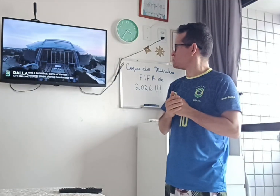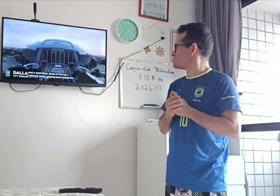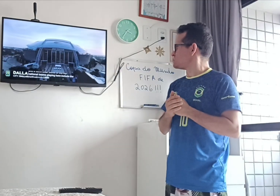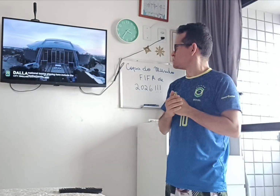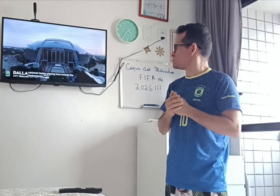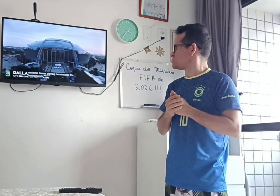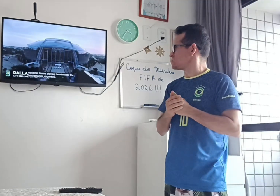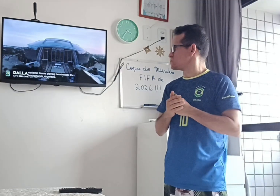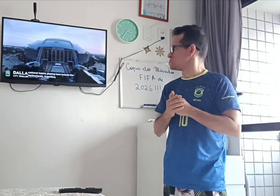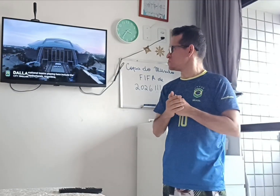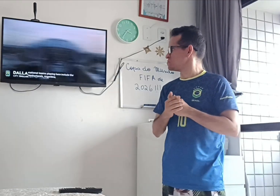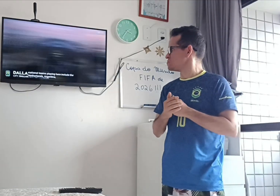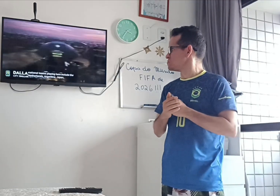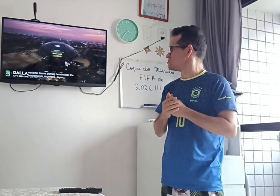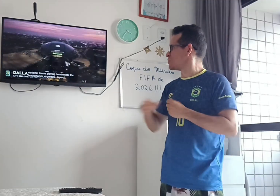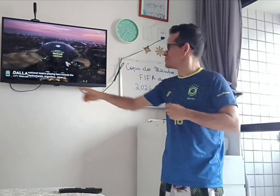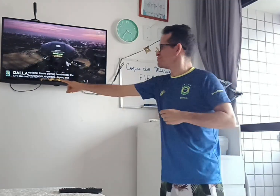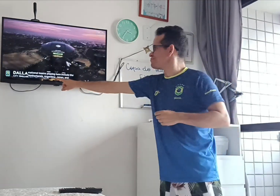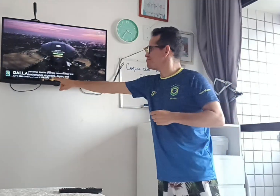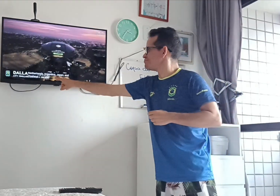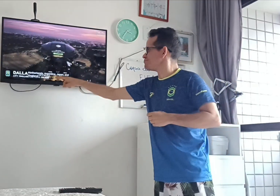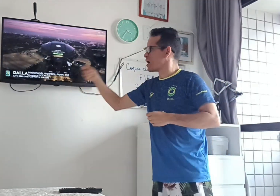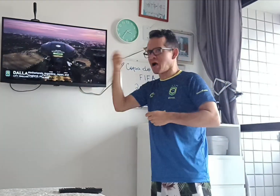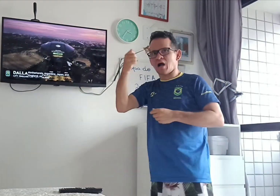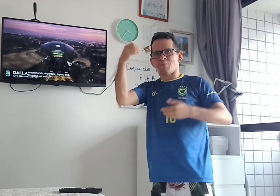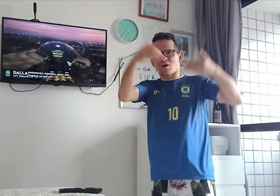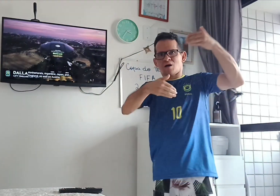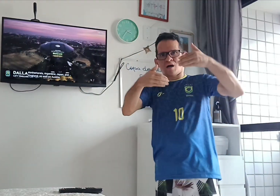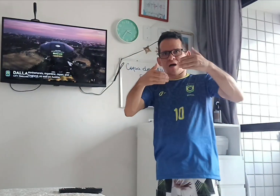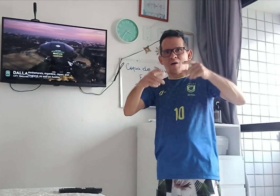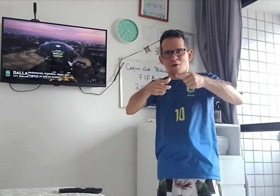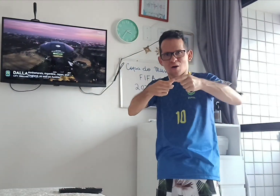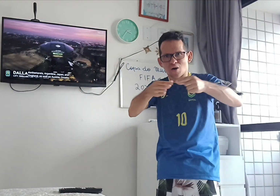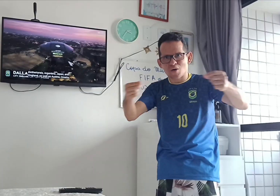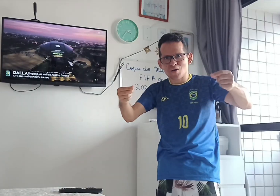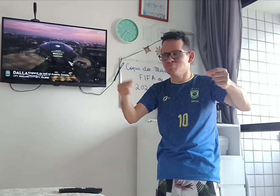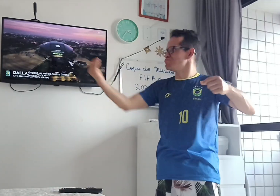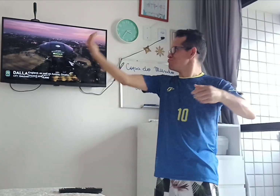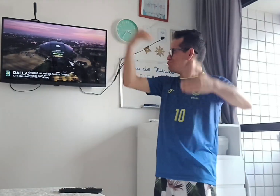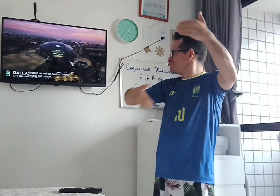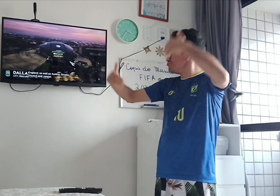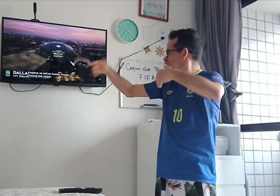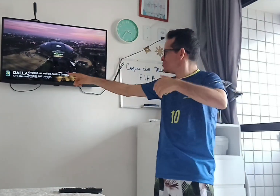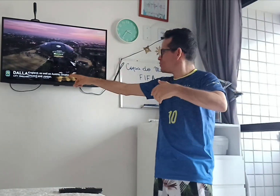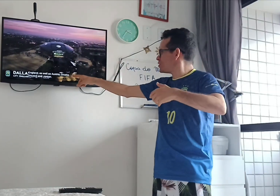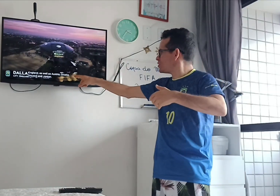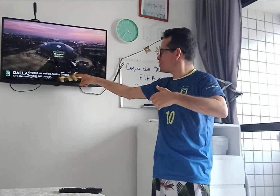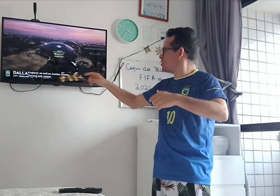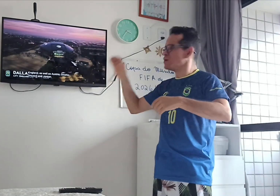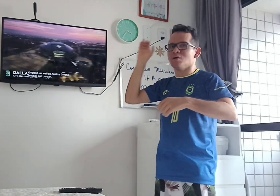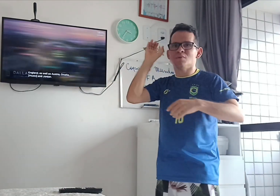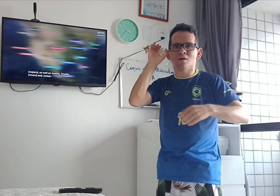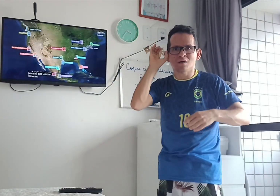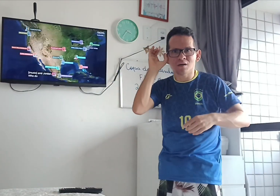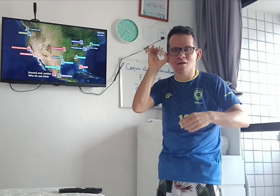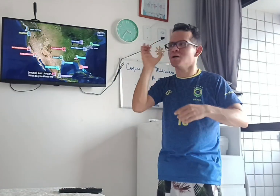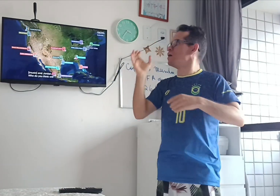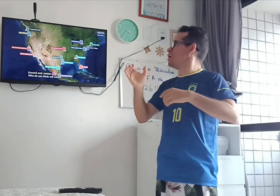the Netherlands, Argentina, Japan, and England, as well as Austria, Croatia, and Jordan. Who do you think will win